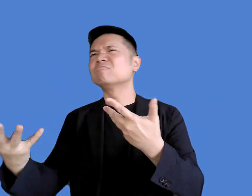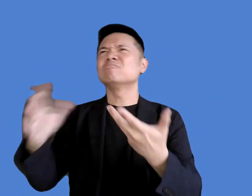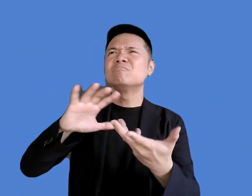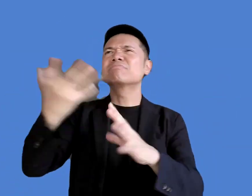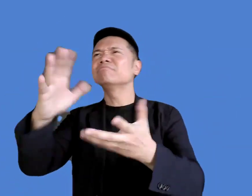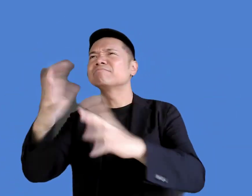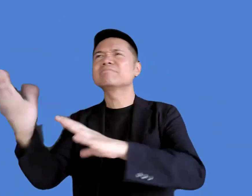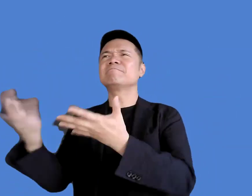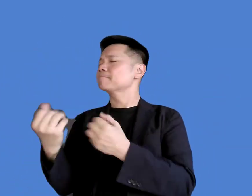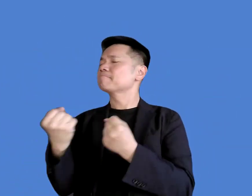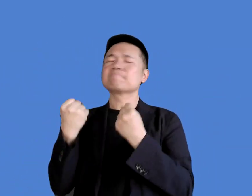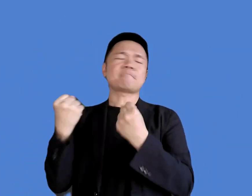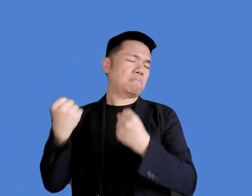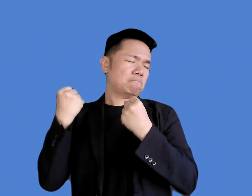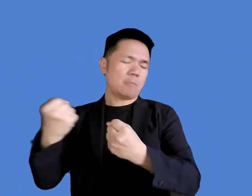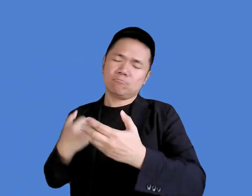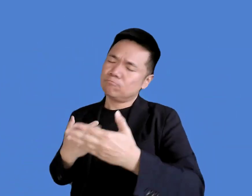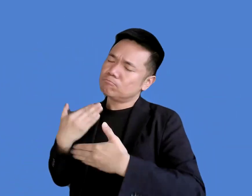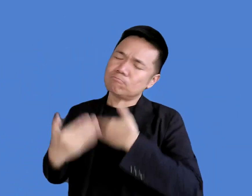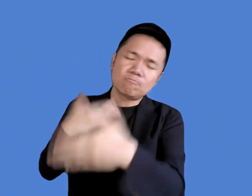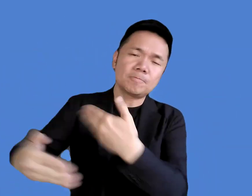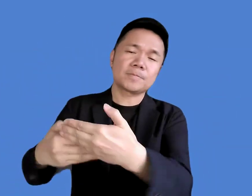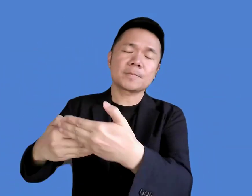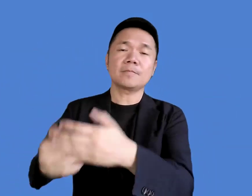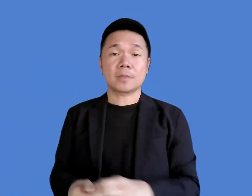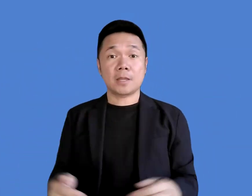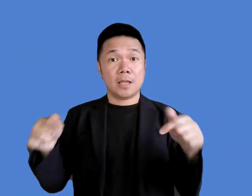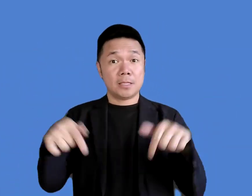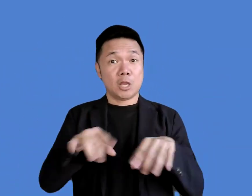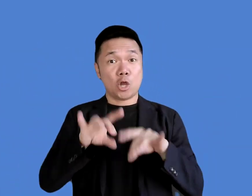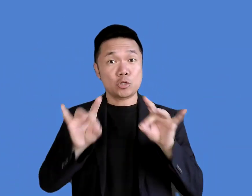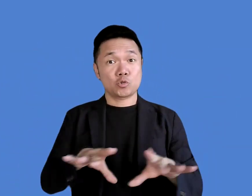For Australia, we're a really committed partner